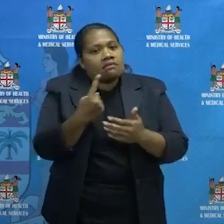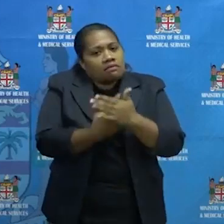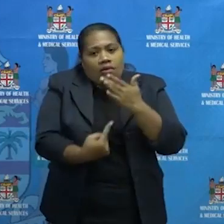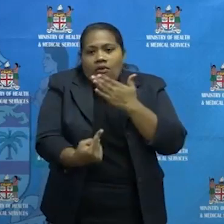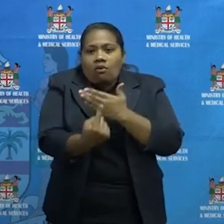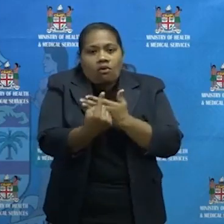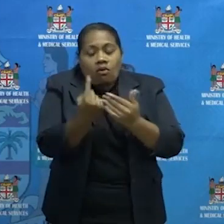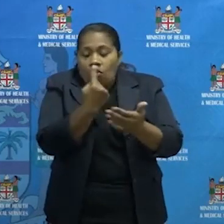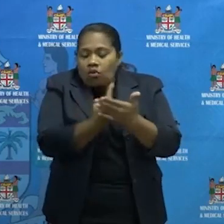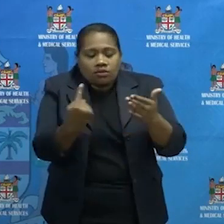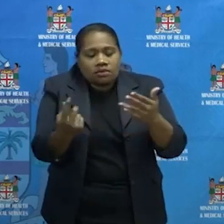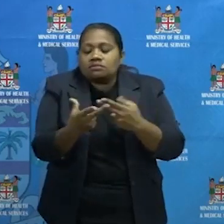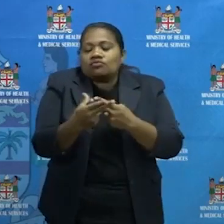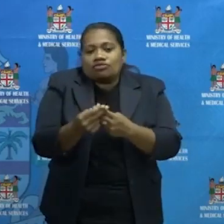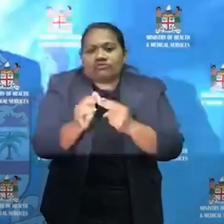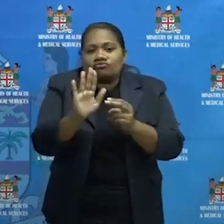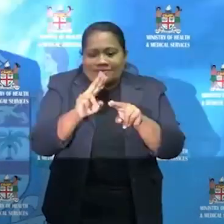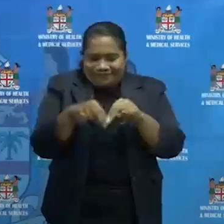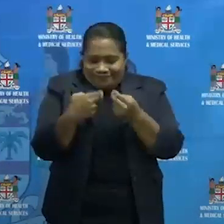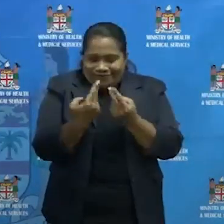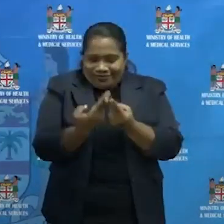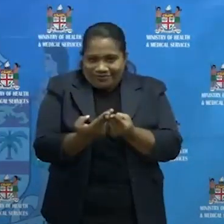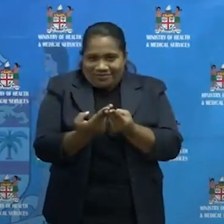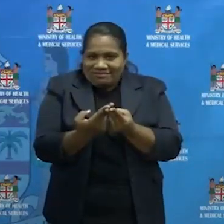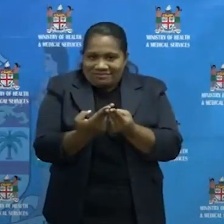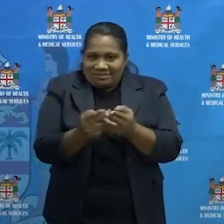2-meter distance from all others.